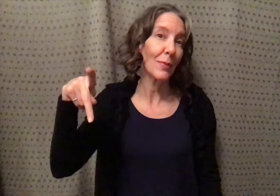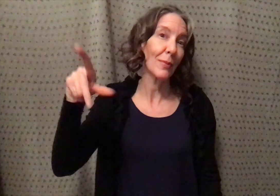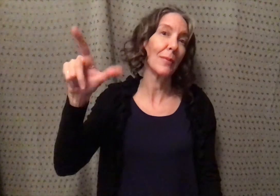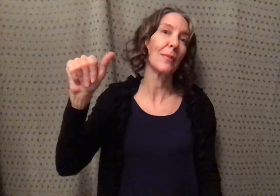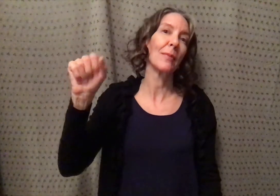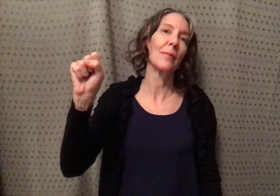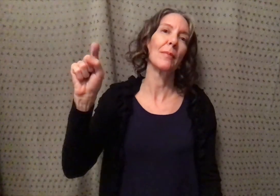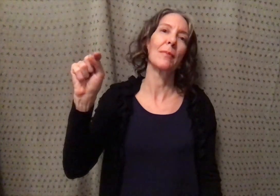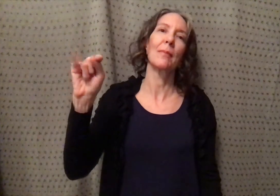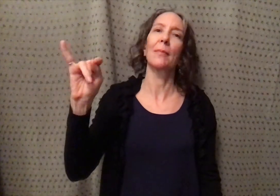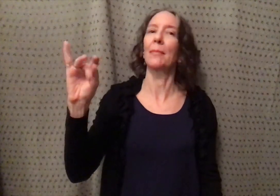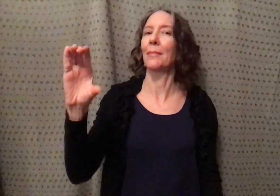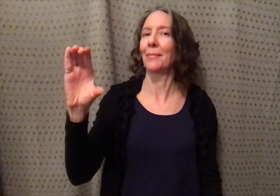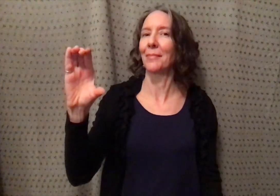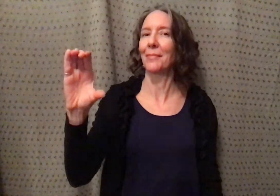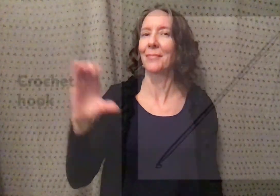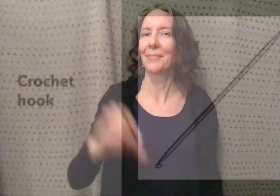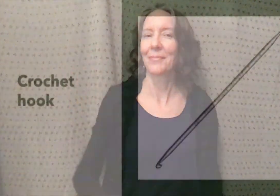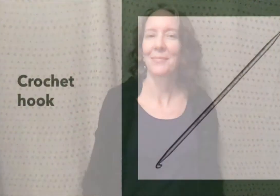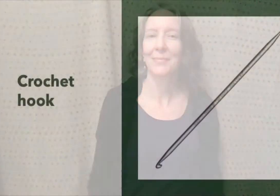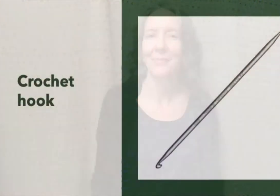from plastic.